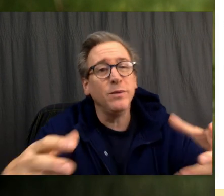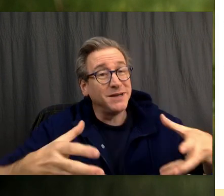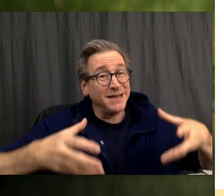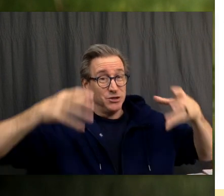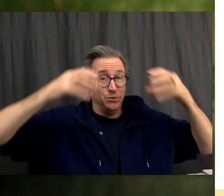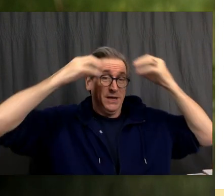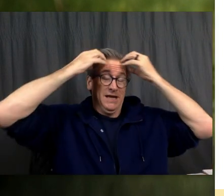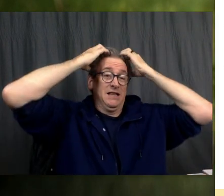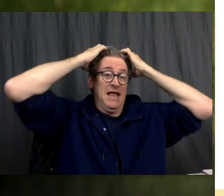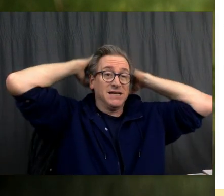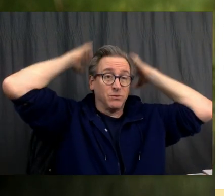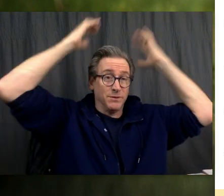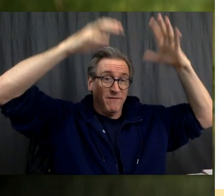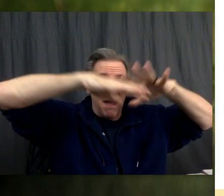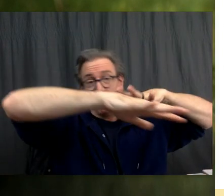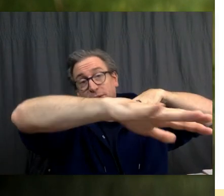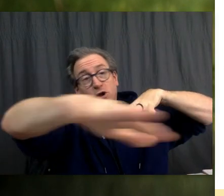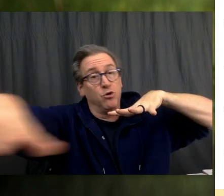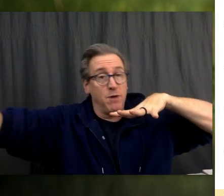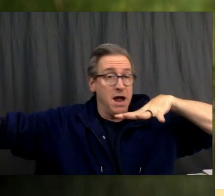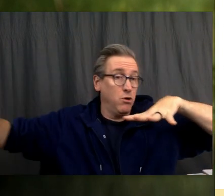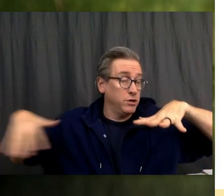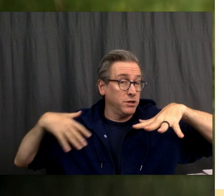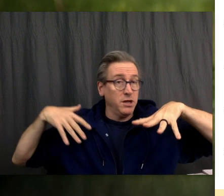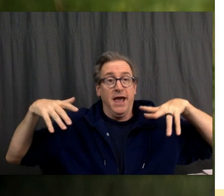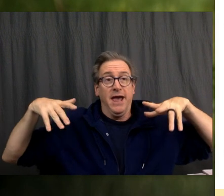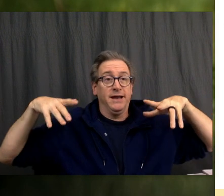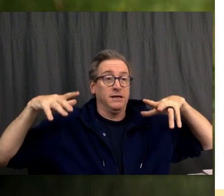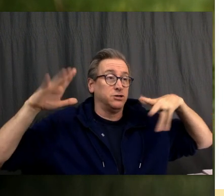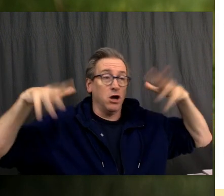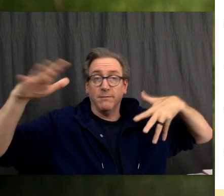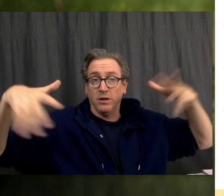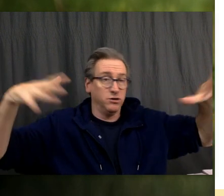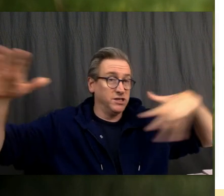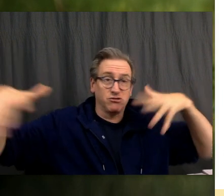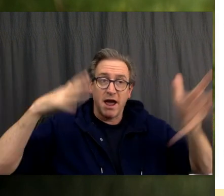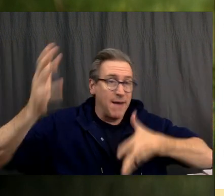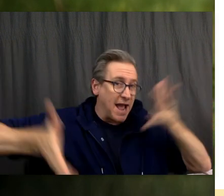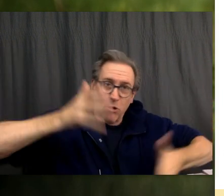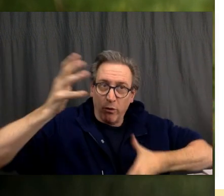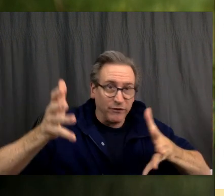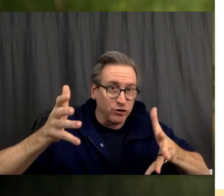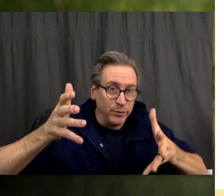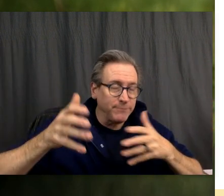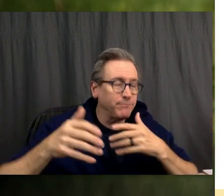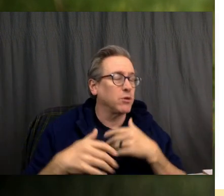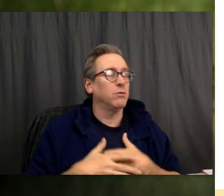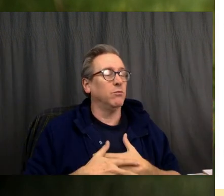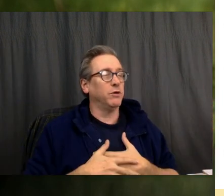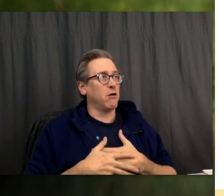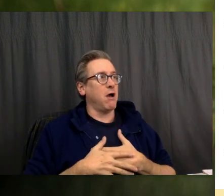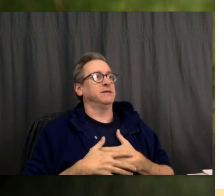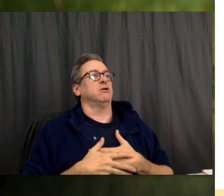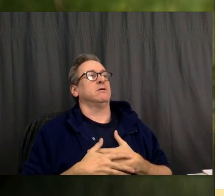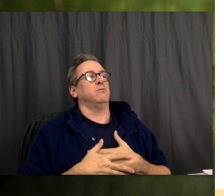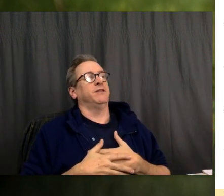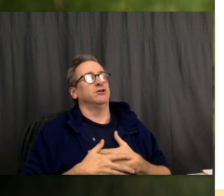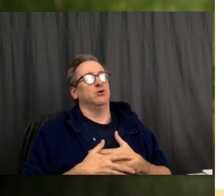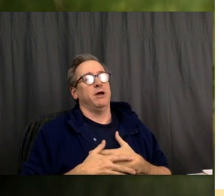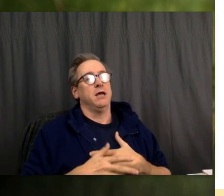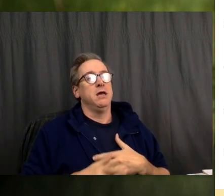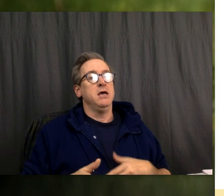Normally we would do in class where we have everybody go around and talk, describe, act out what they're doing, what their hobbies are,